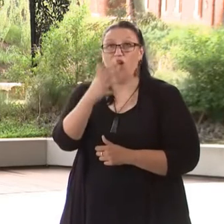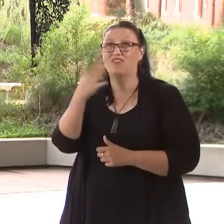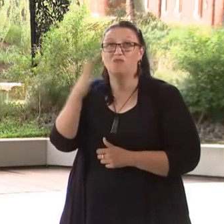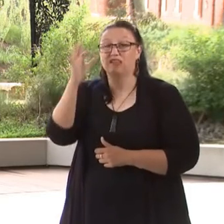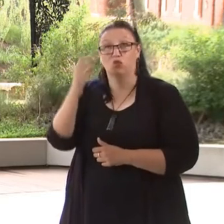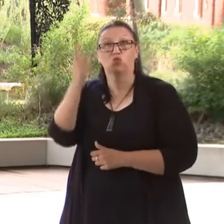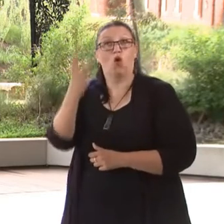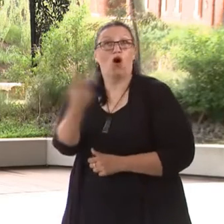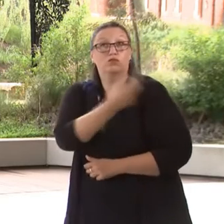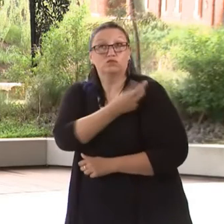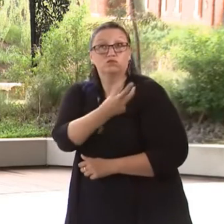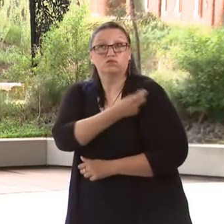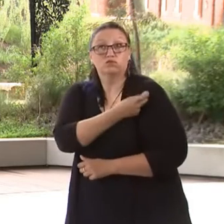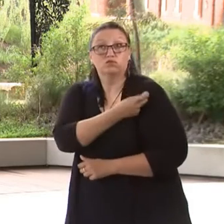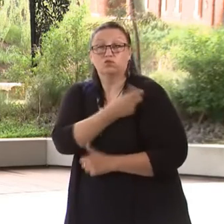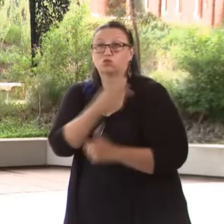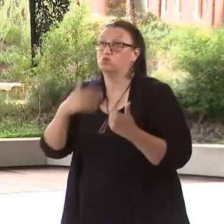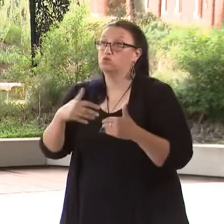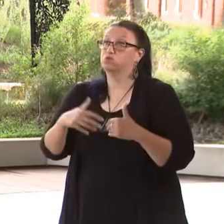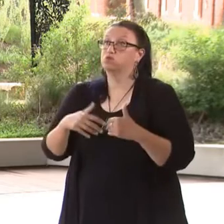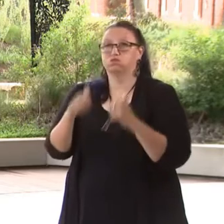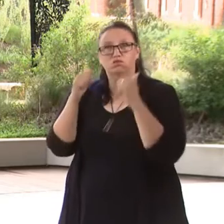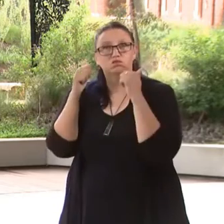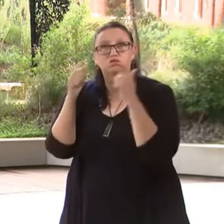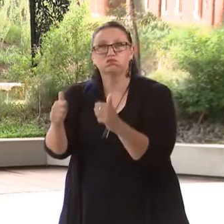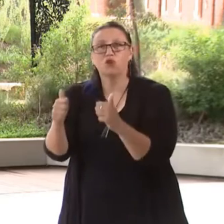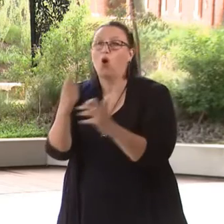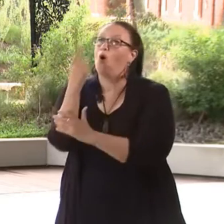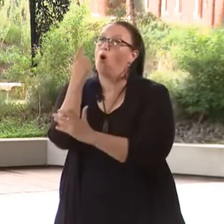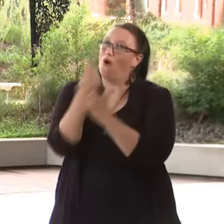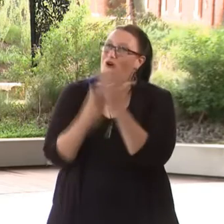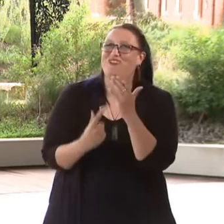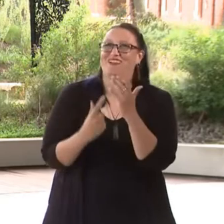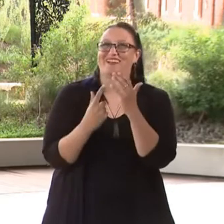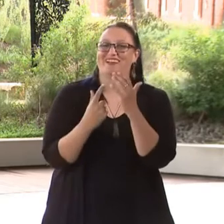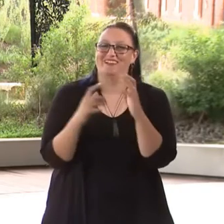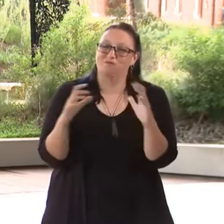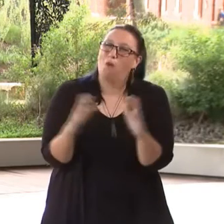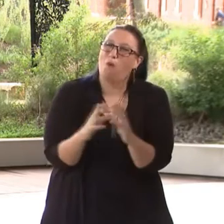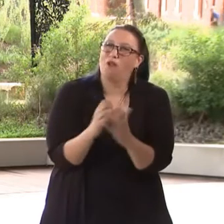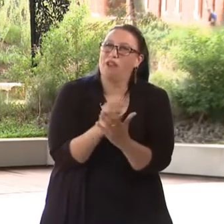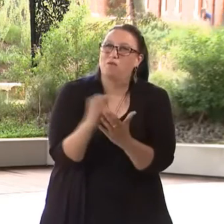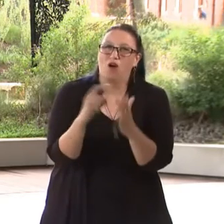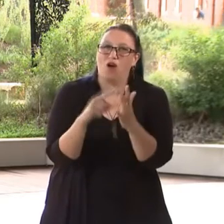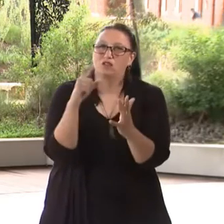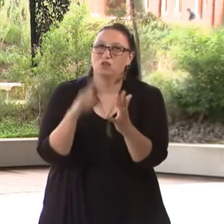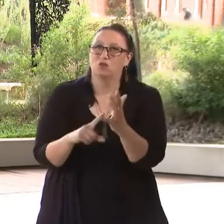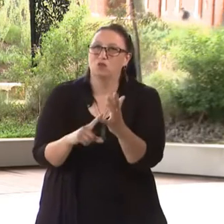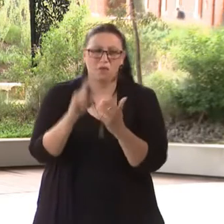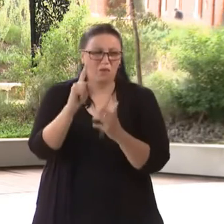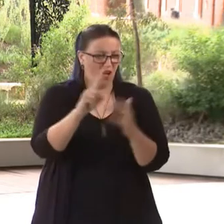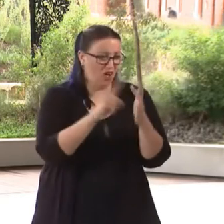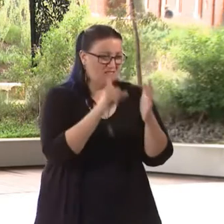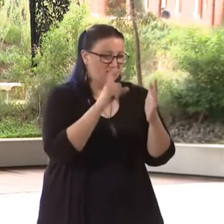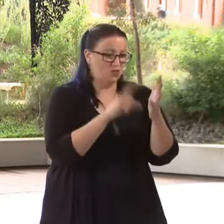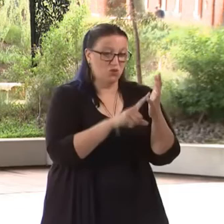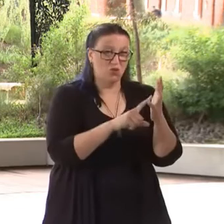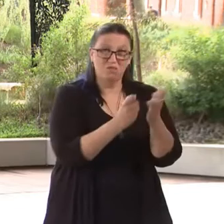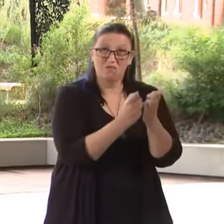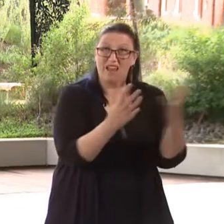see close to 50% of those people in ICU who are unvaccinated. It's very, very